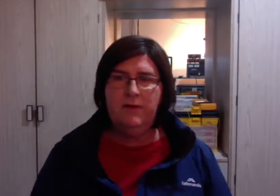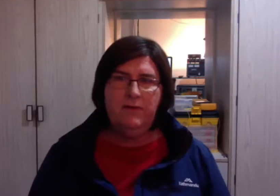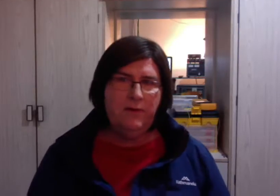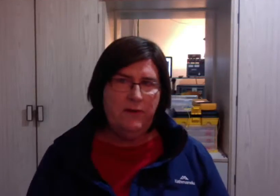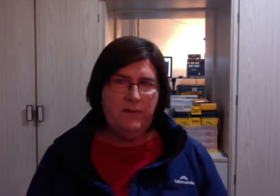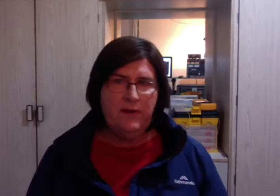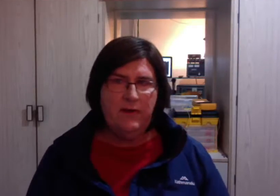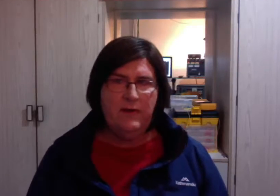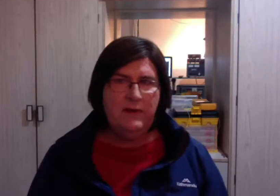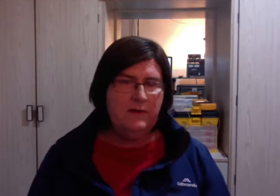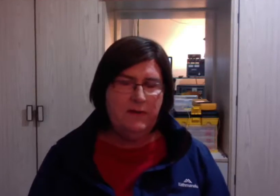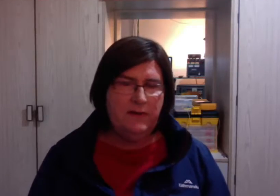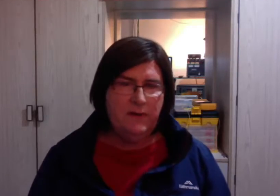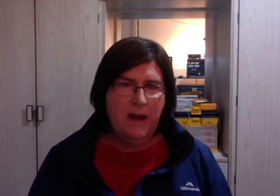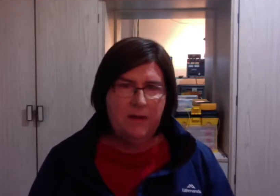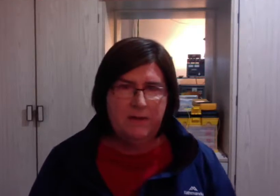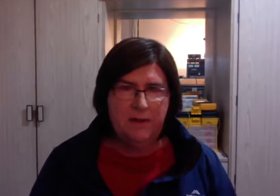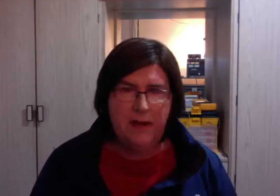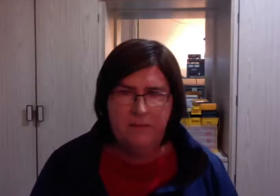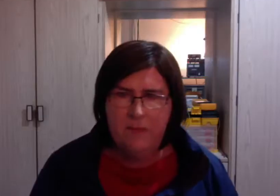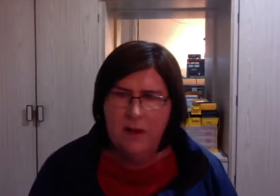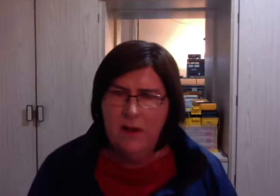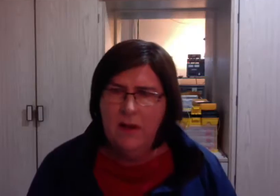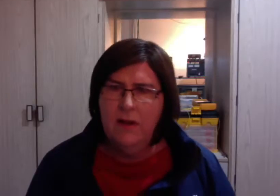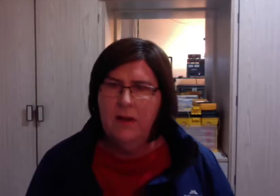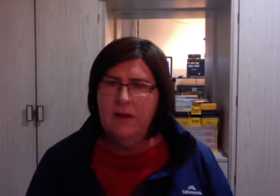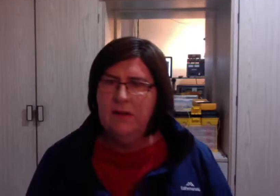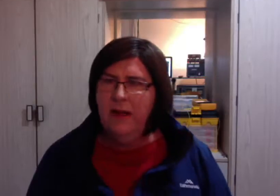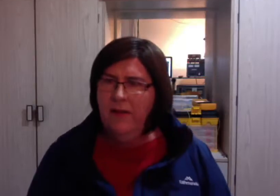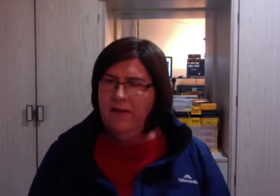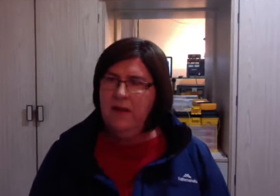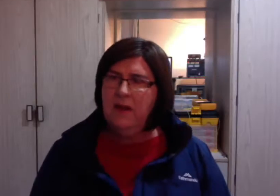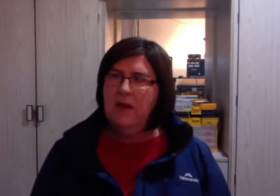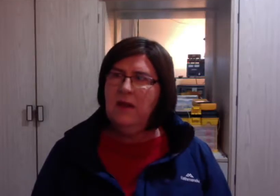And for the Simpson Desert, it's just a matter of doing that. The other thing is